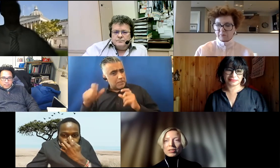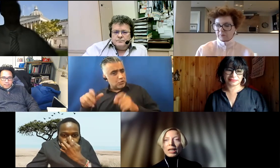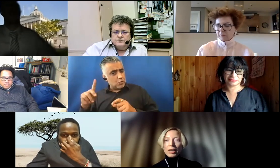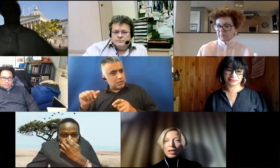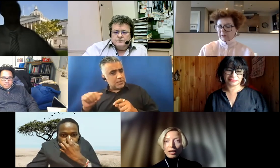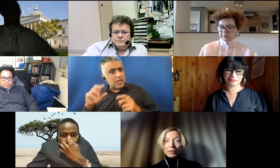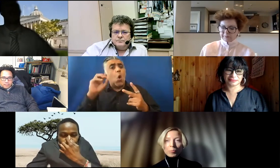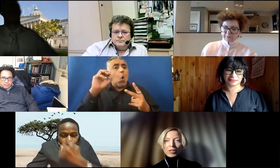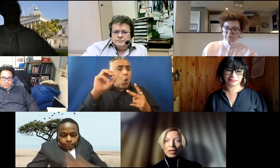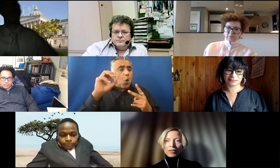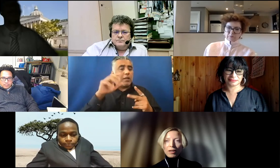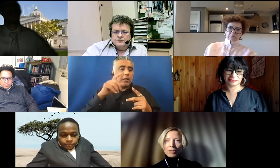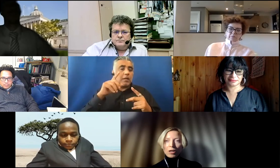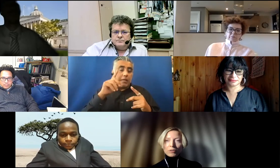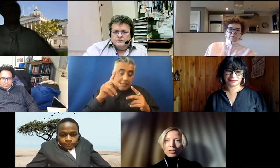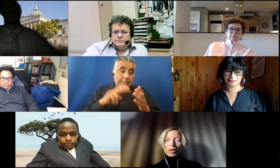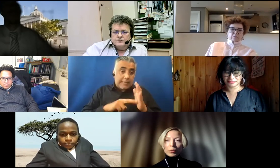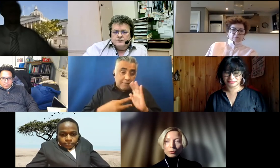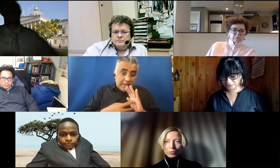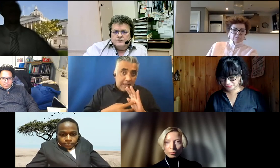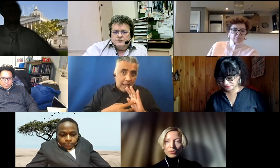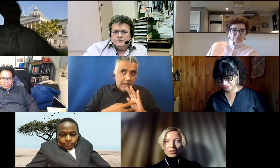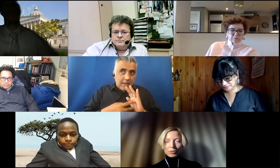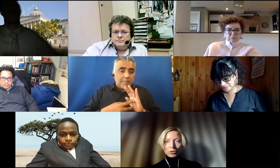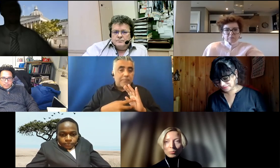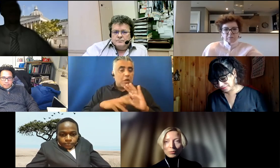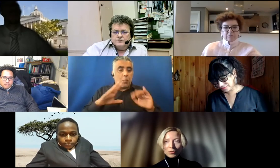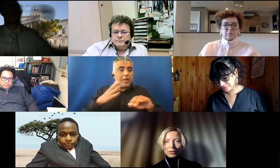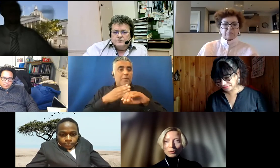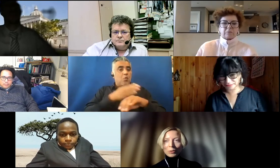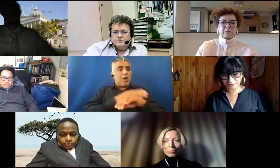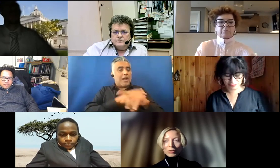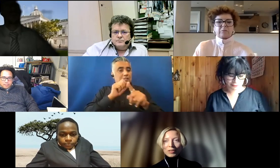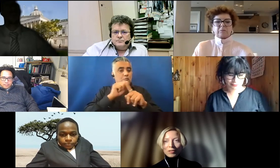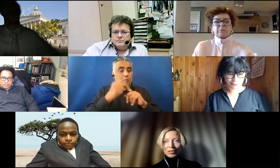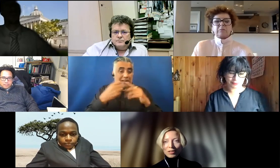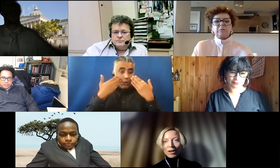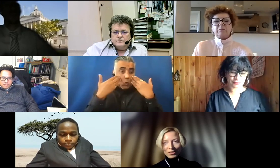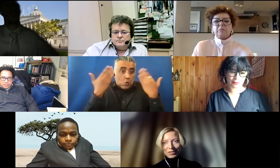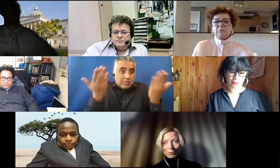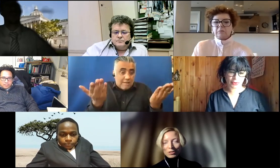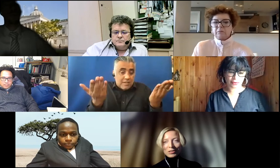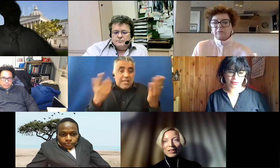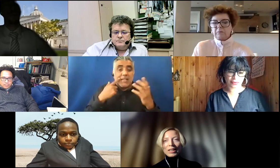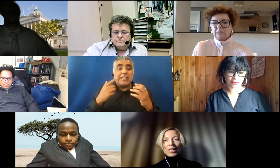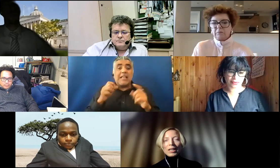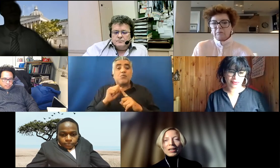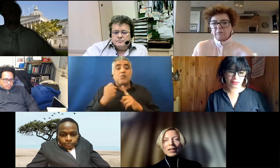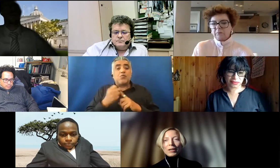disabilities, and it means that they are not able to improve the situation because they don't know what is the current